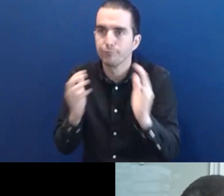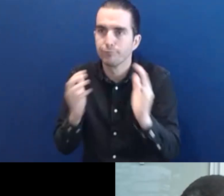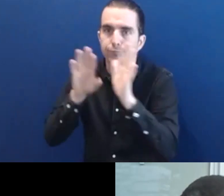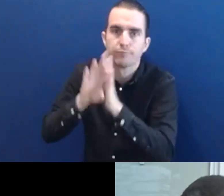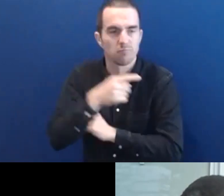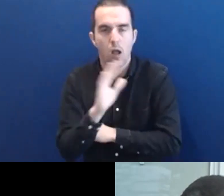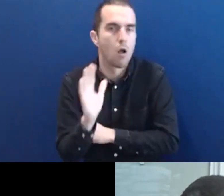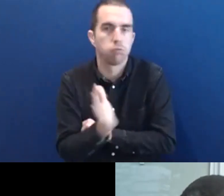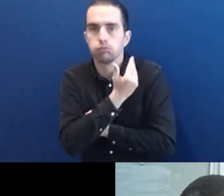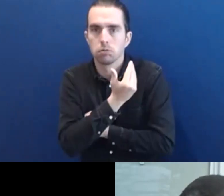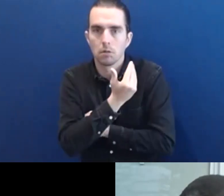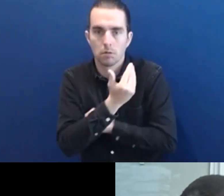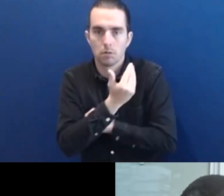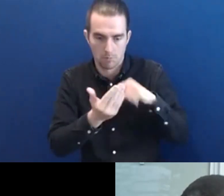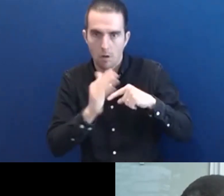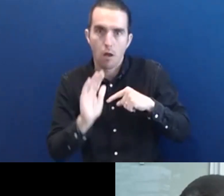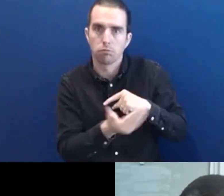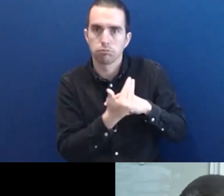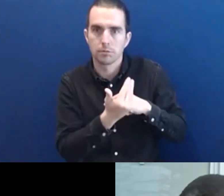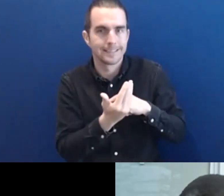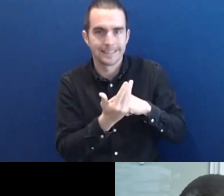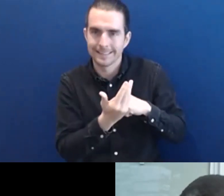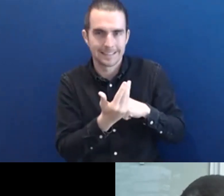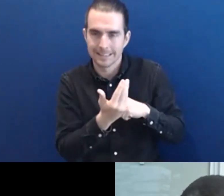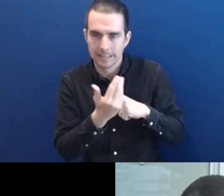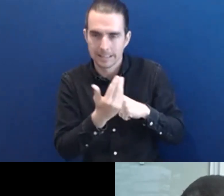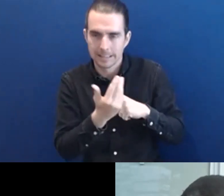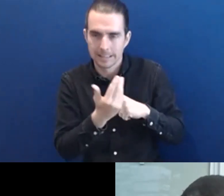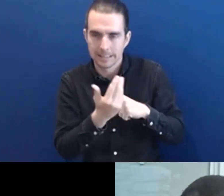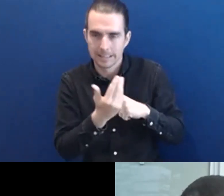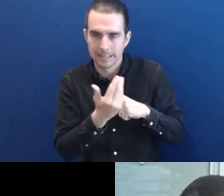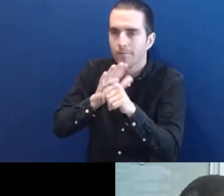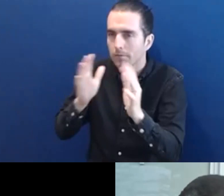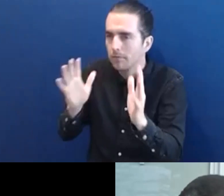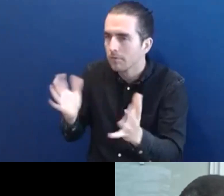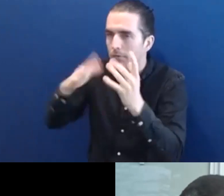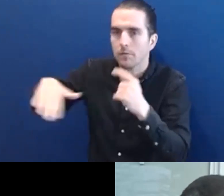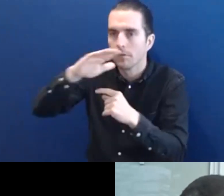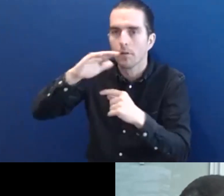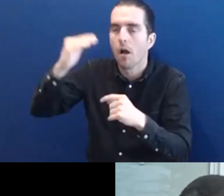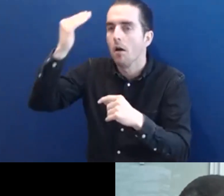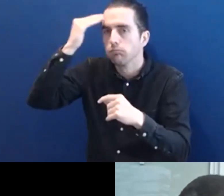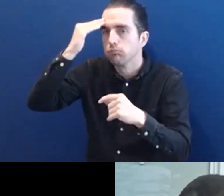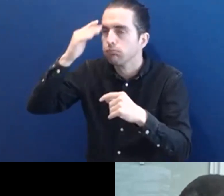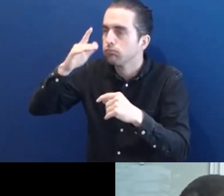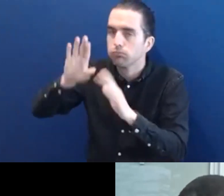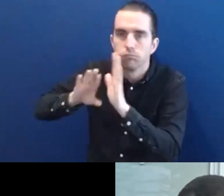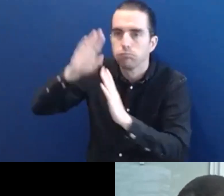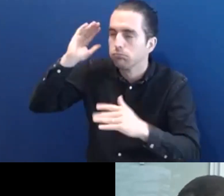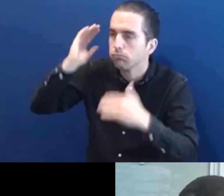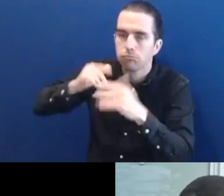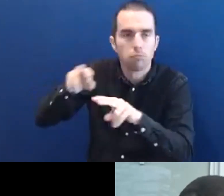people with disabilities are not informed about their